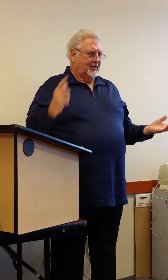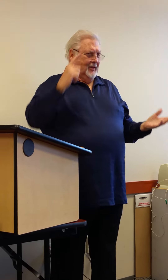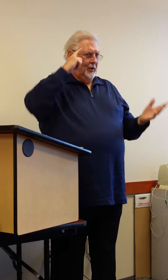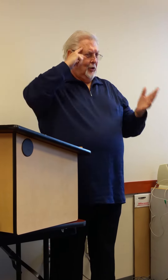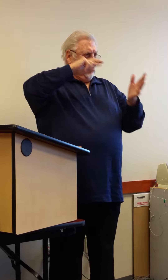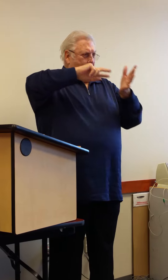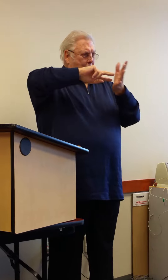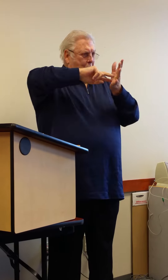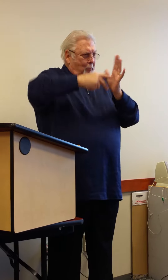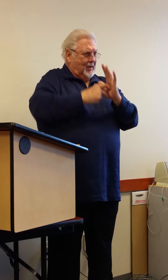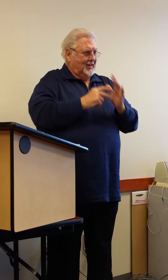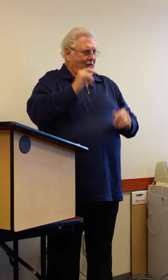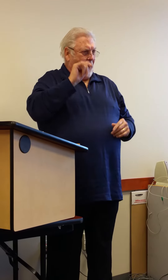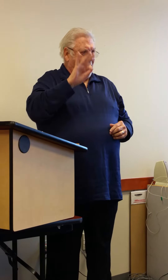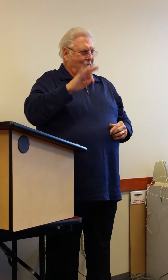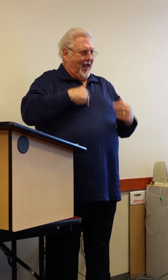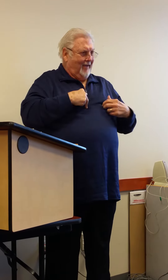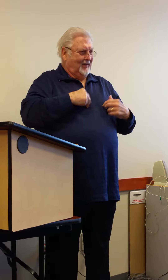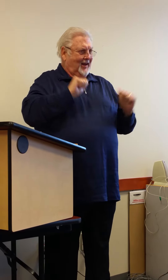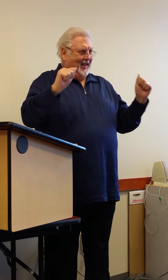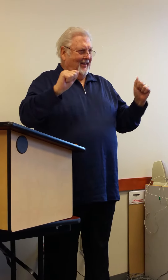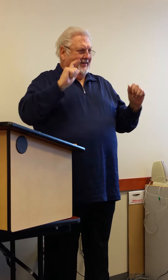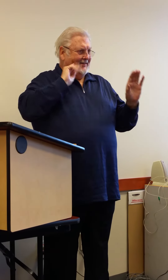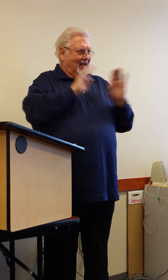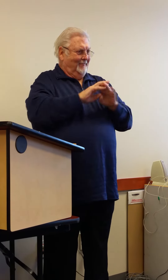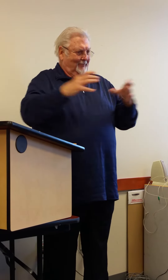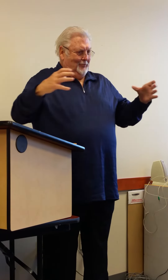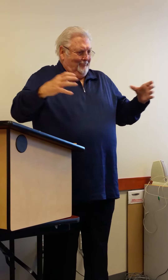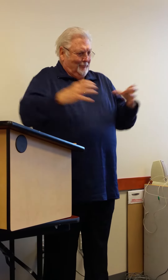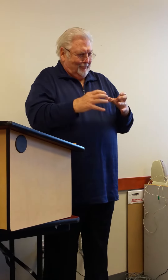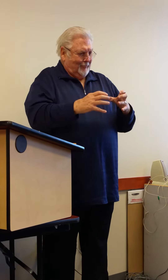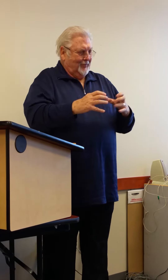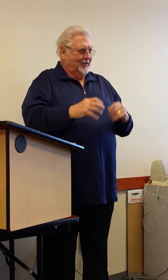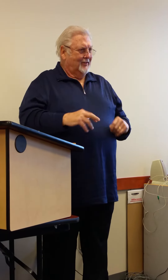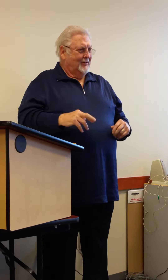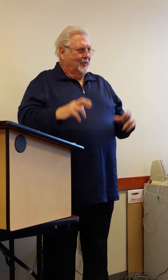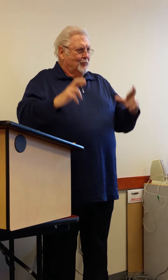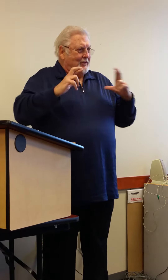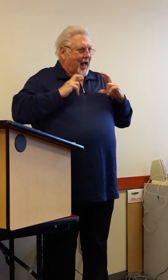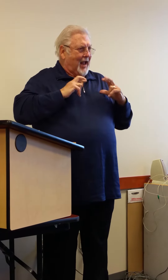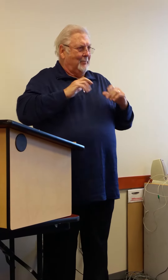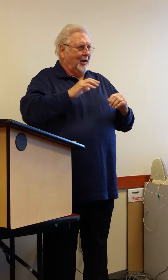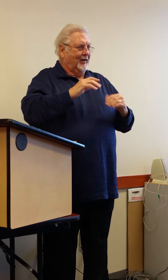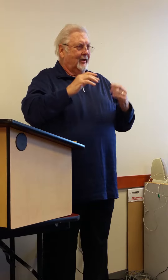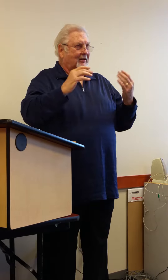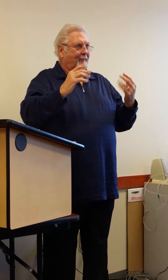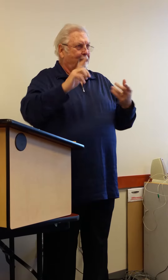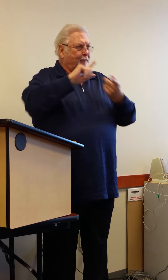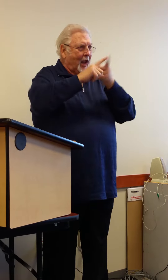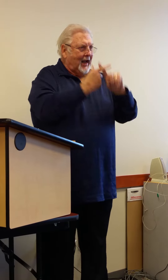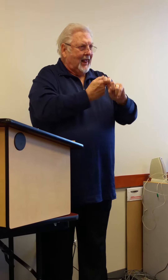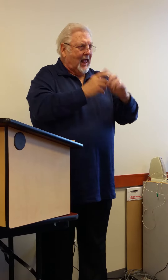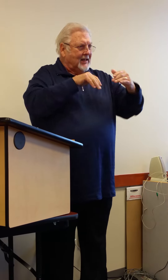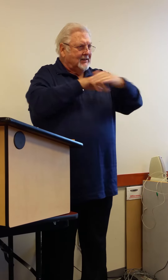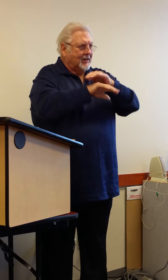to help you with what you need? The purposes you have is to have a deaf community, maybe a retirement